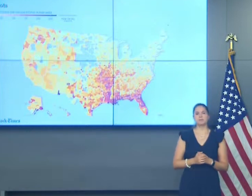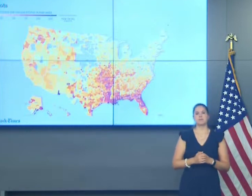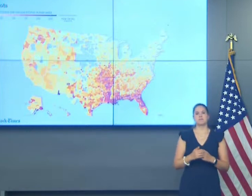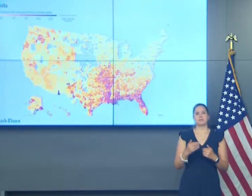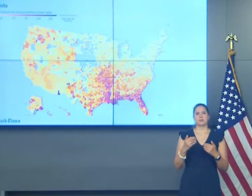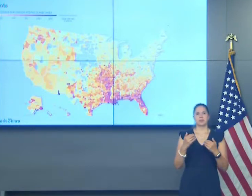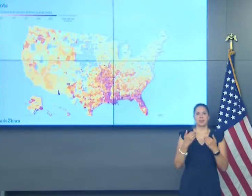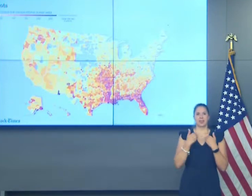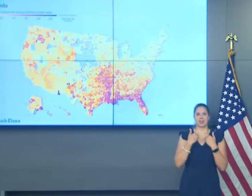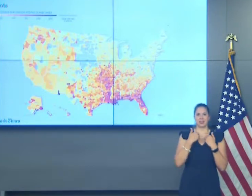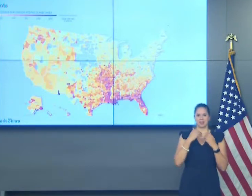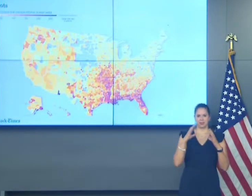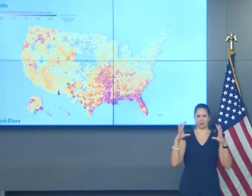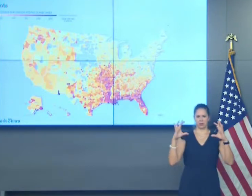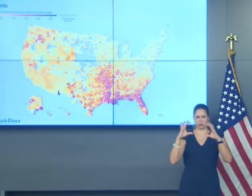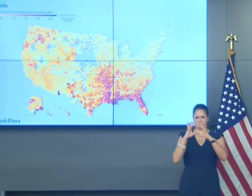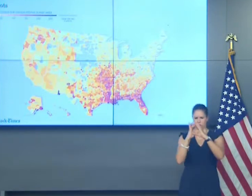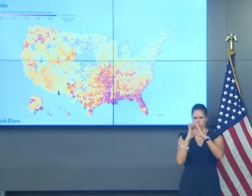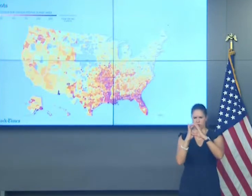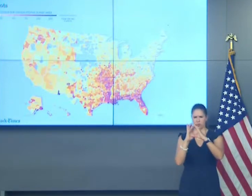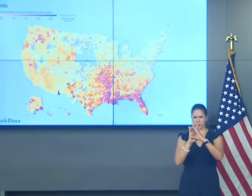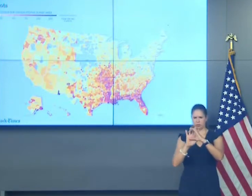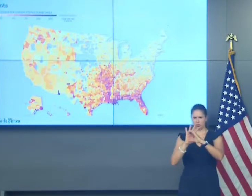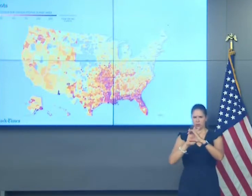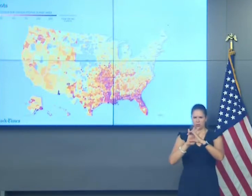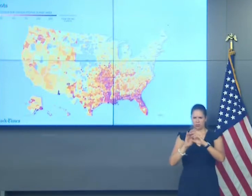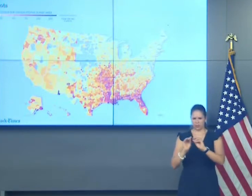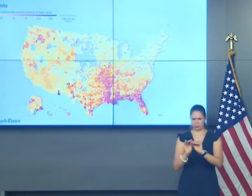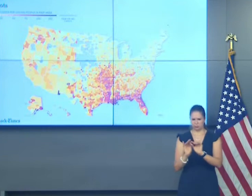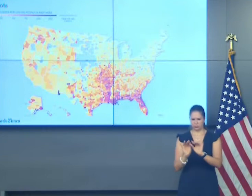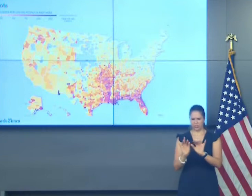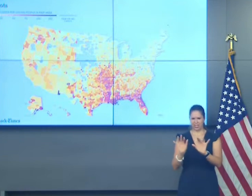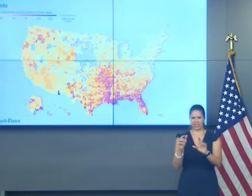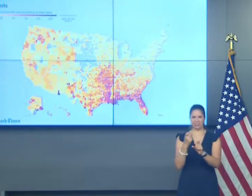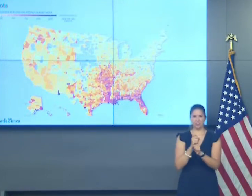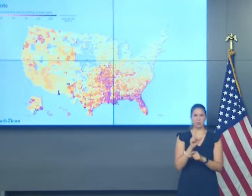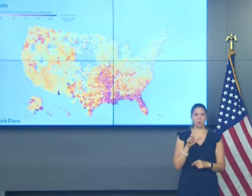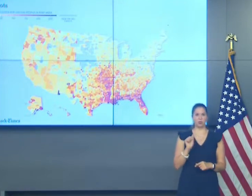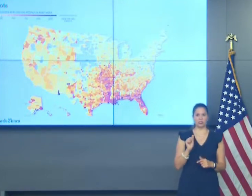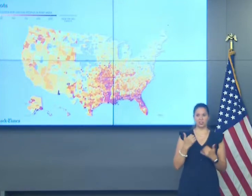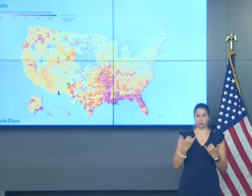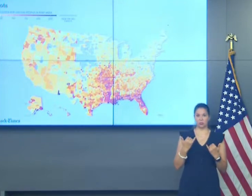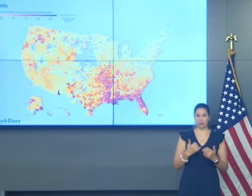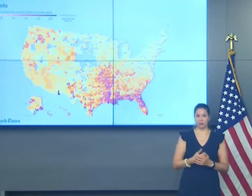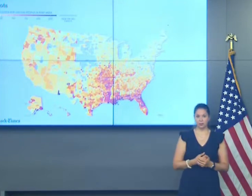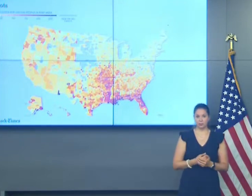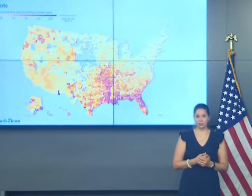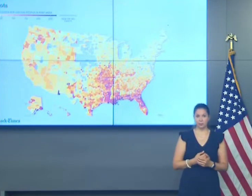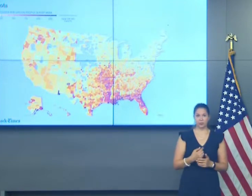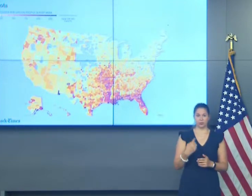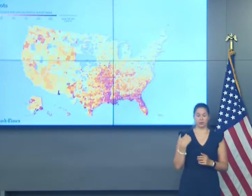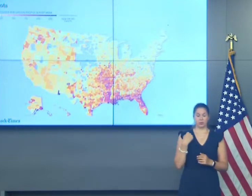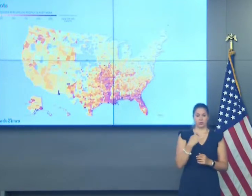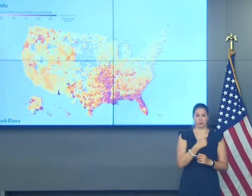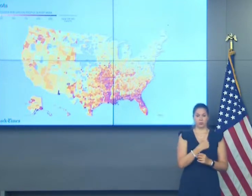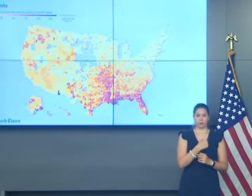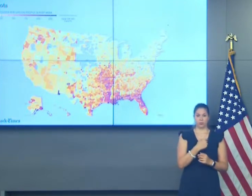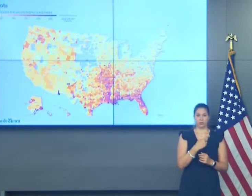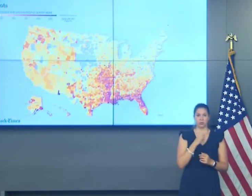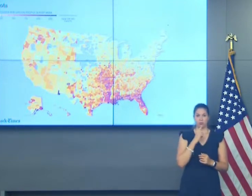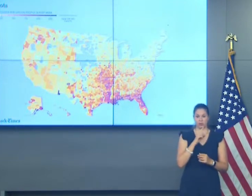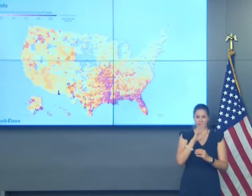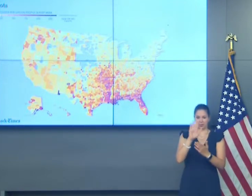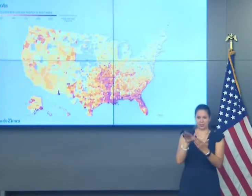there is an epicenter of COVID spreading emanating from Louisiana right now. We are the